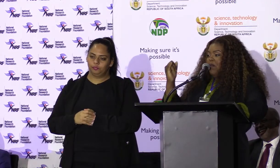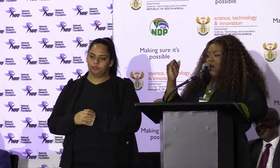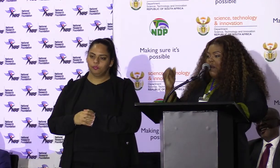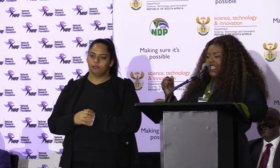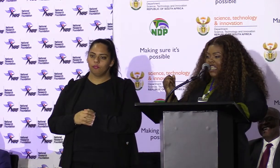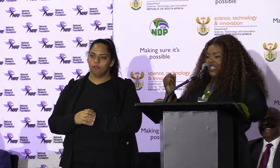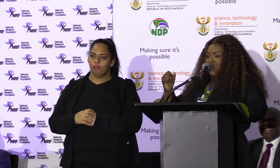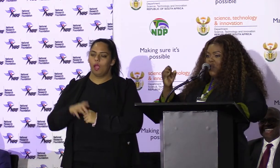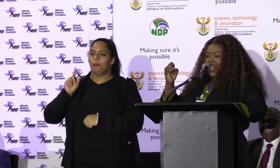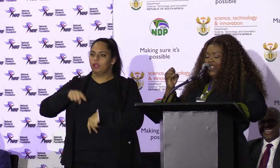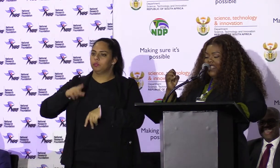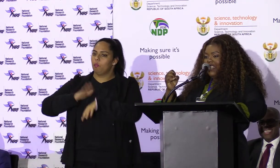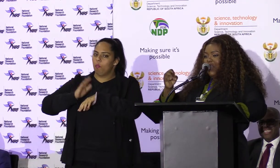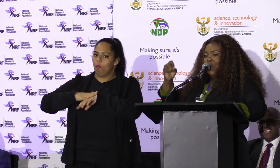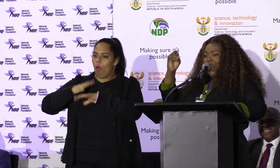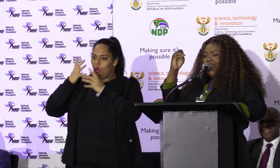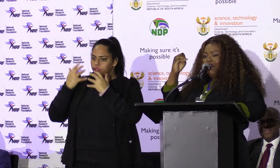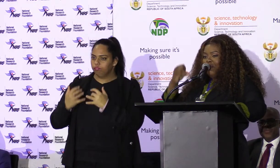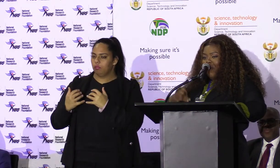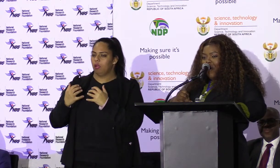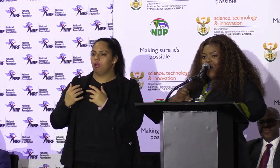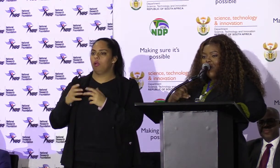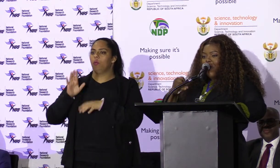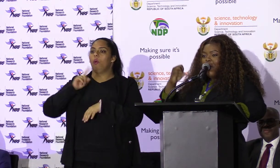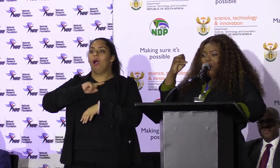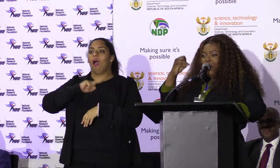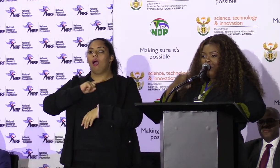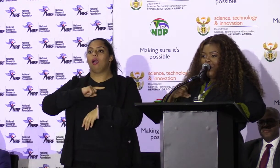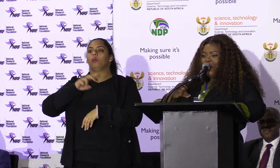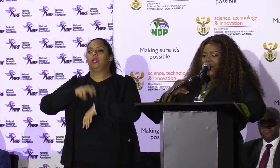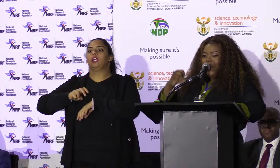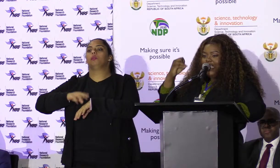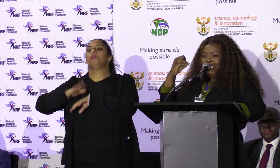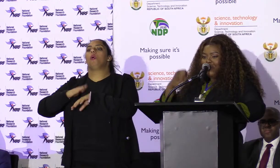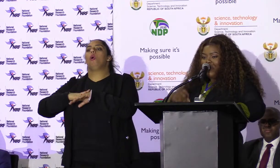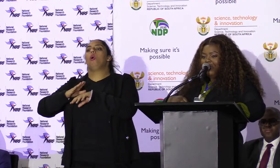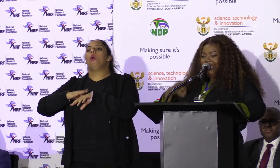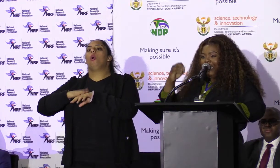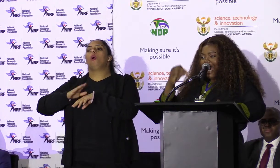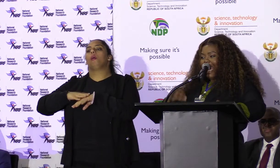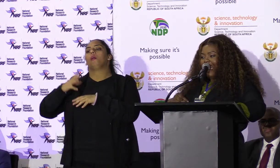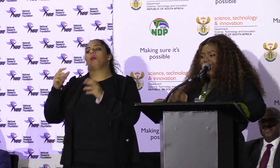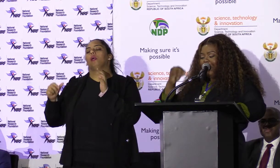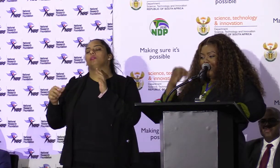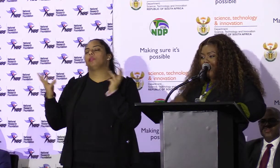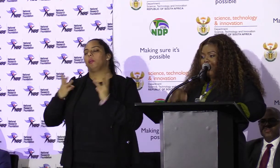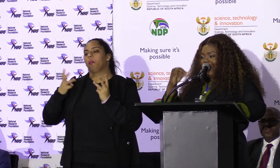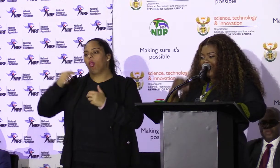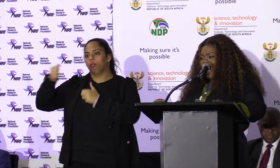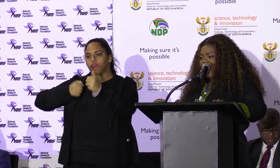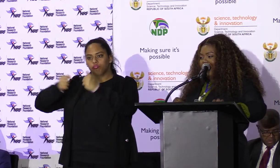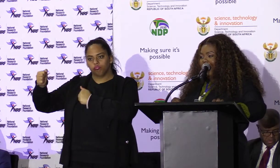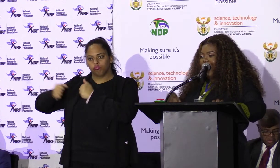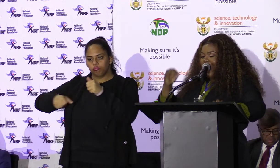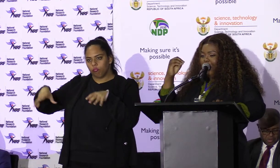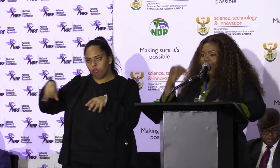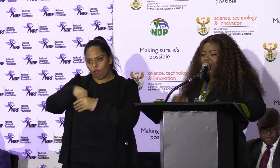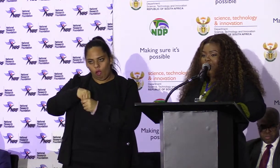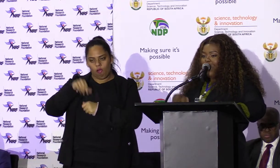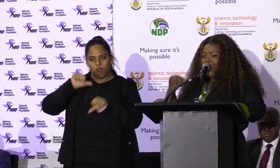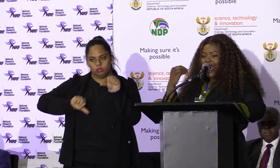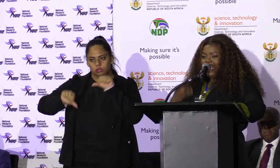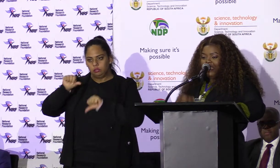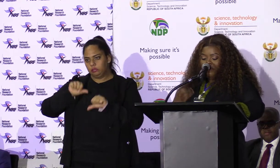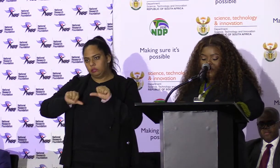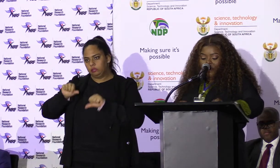There must be more budget so that we have more people enrolled in science, involved in science, and